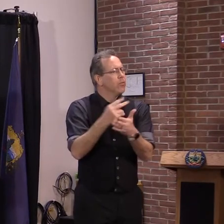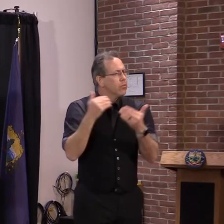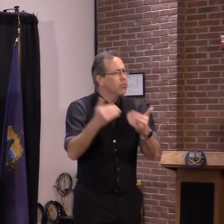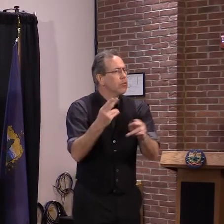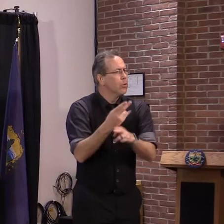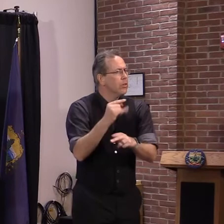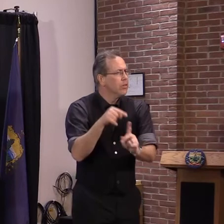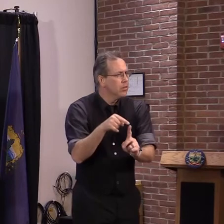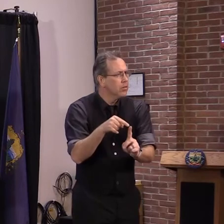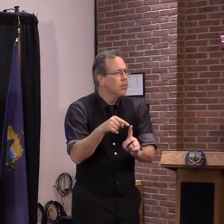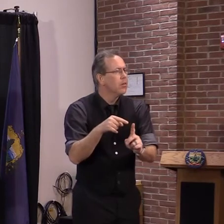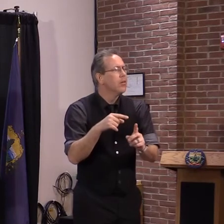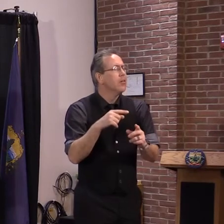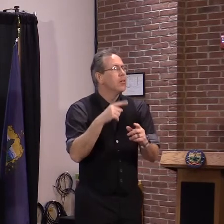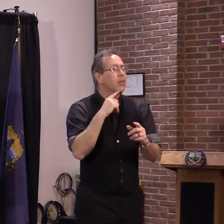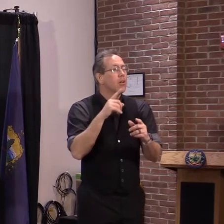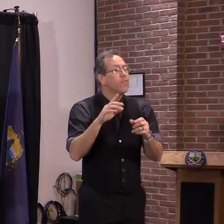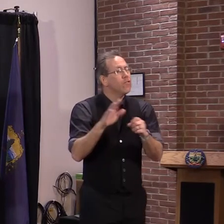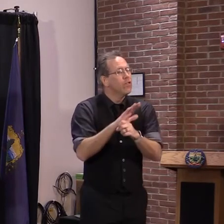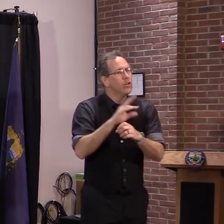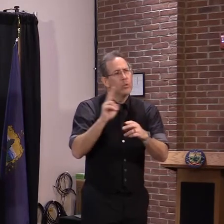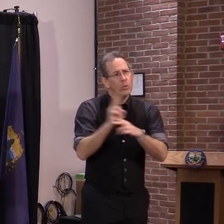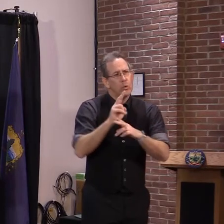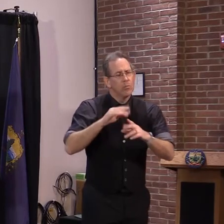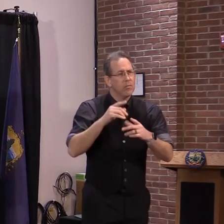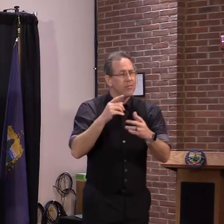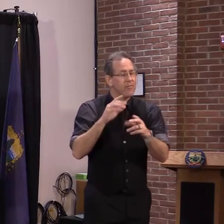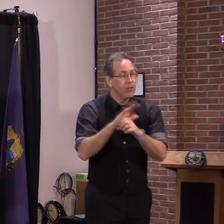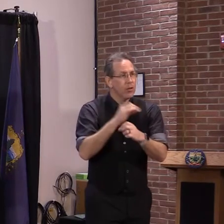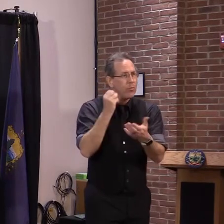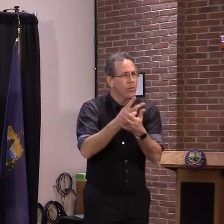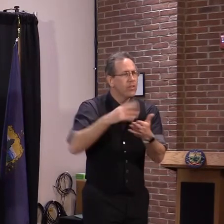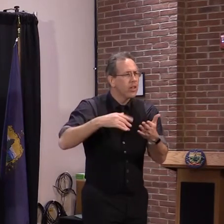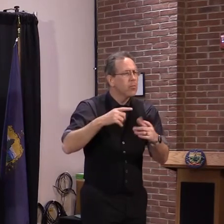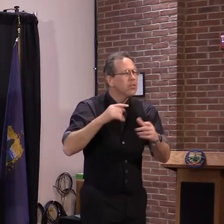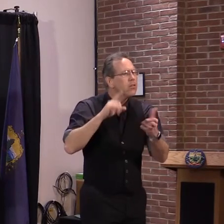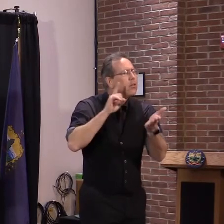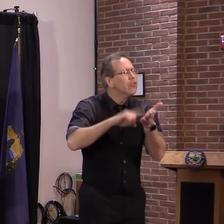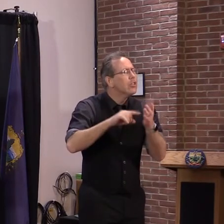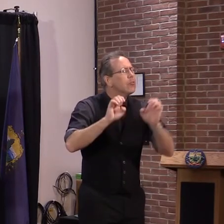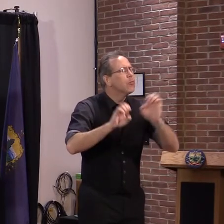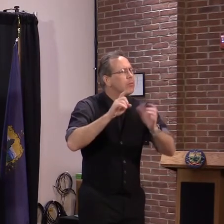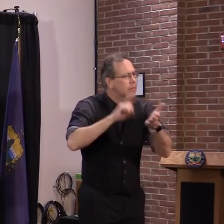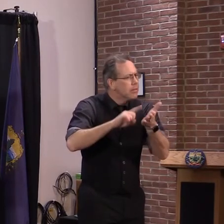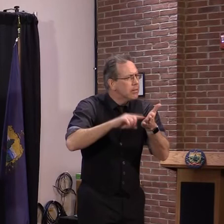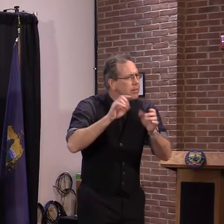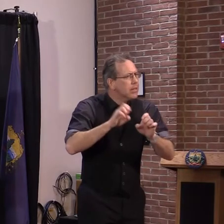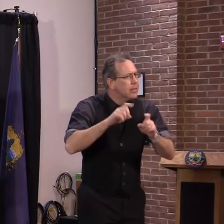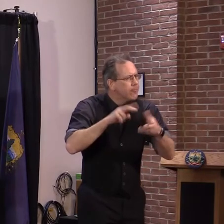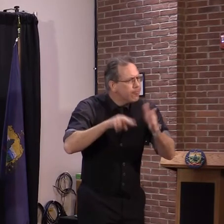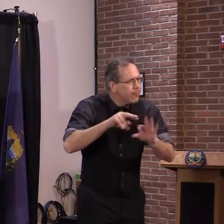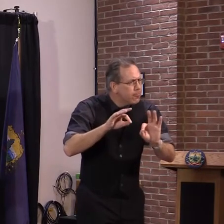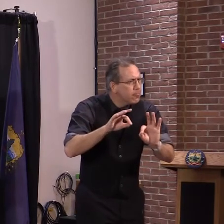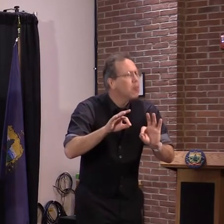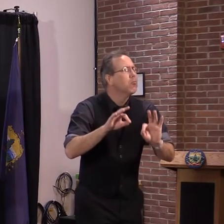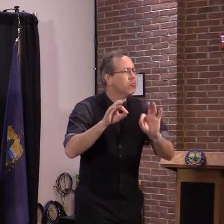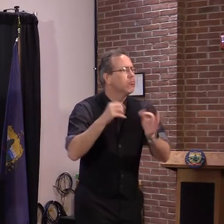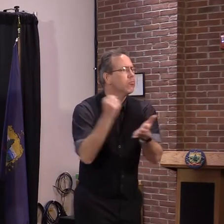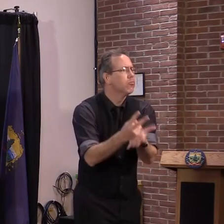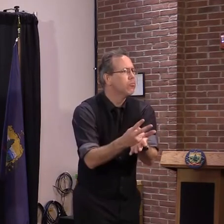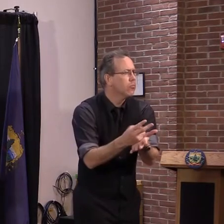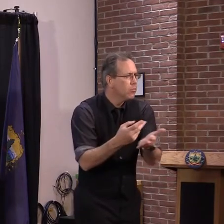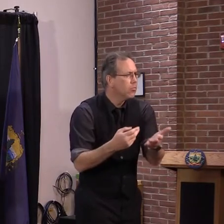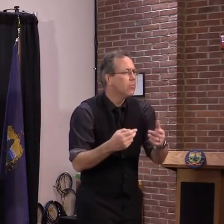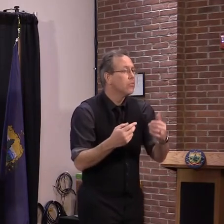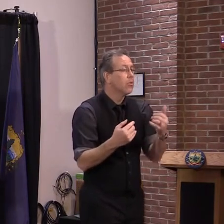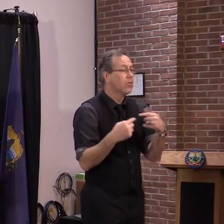vaccines that have been granted emergency use authorization have been through a very rigorous process. And the only thing that's lacking